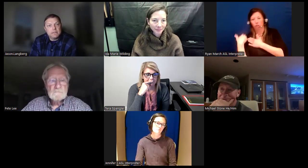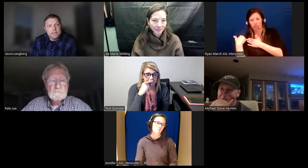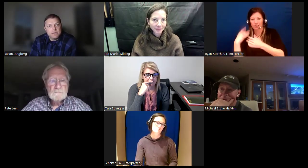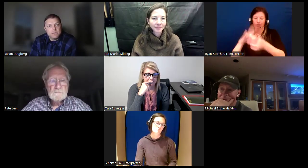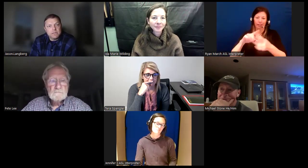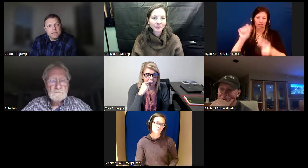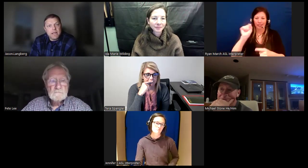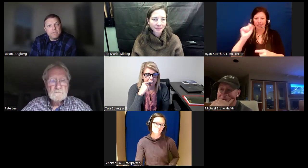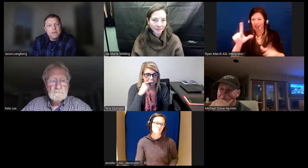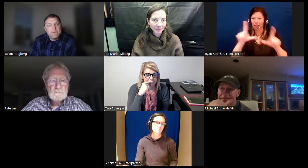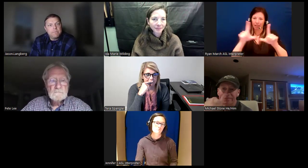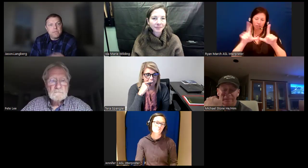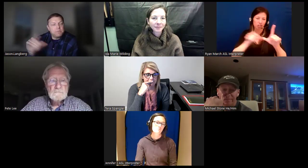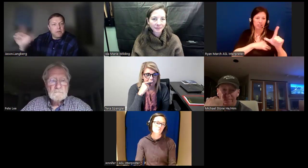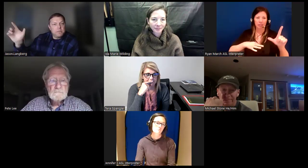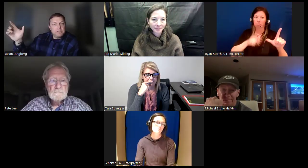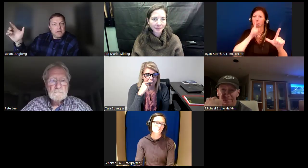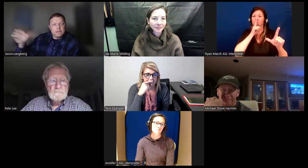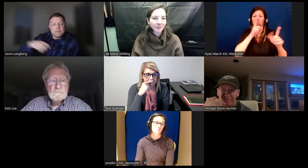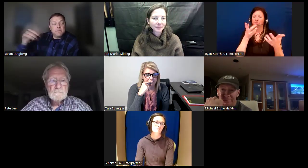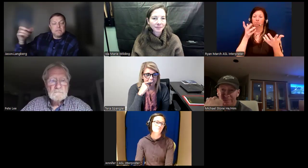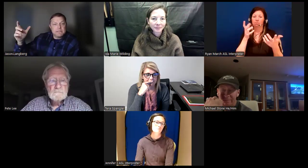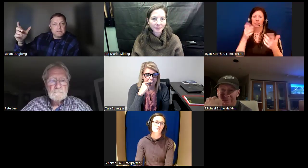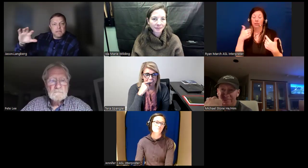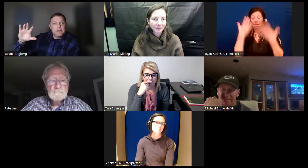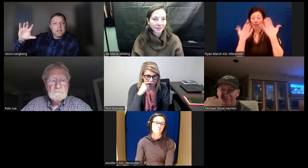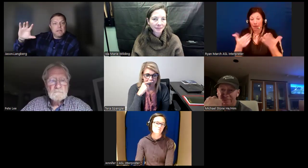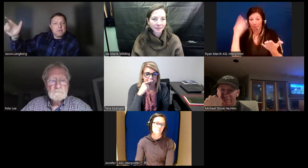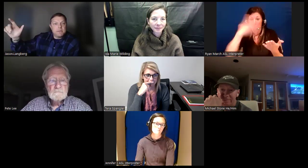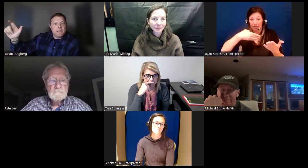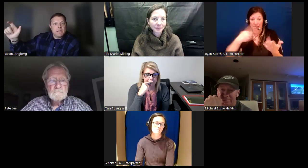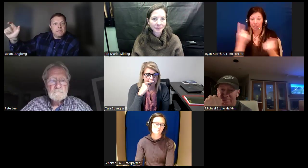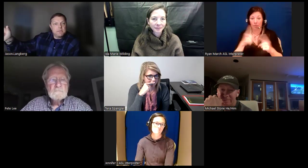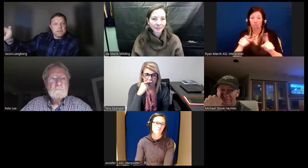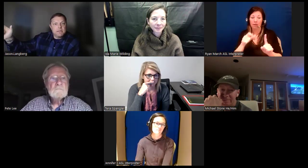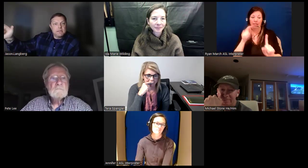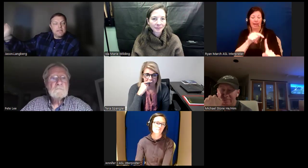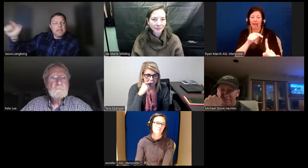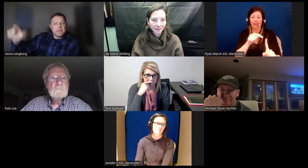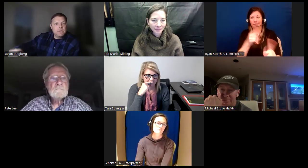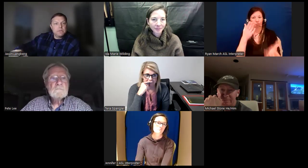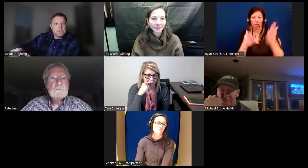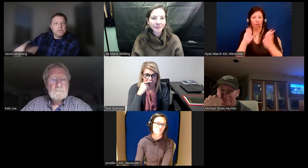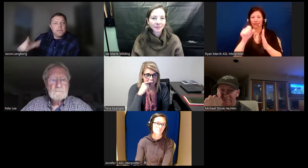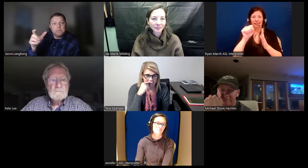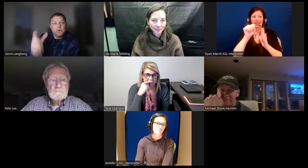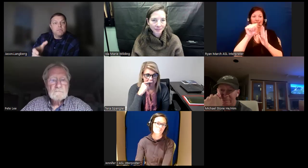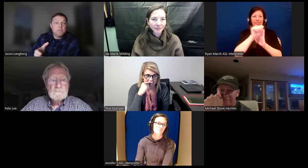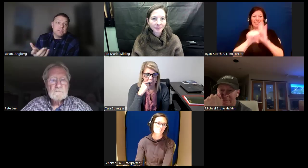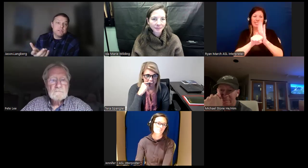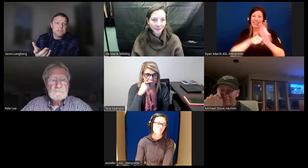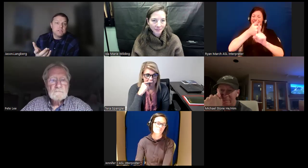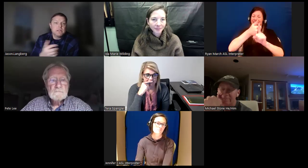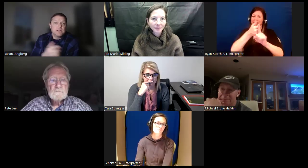and licensure among staff, that's probably not, unless I'm missing something, that's probably not going to be something that the state can reduce the load. That's more of a